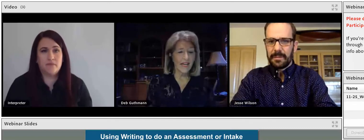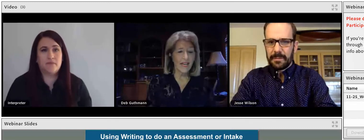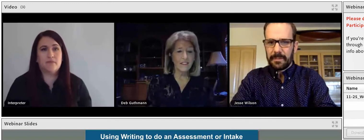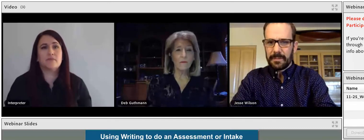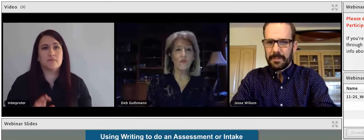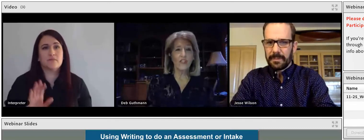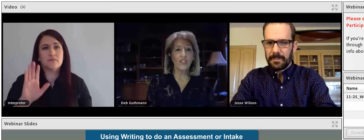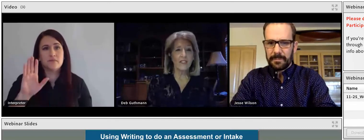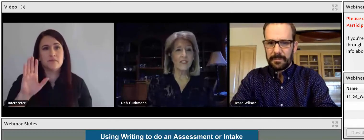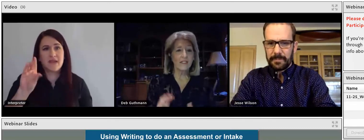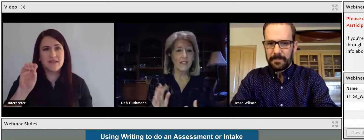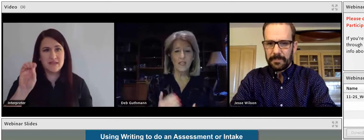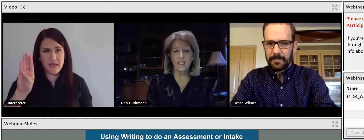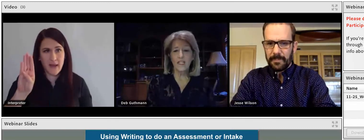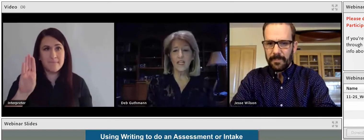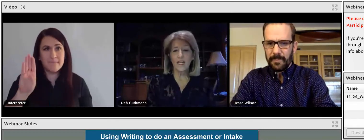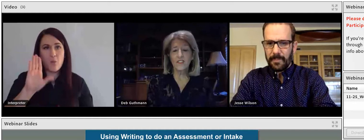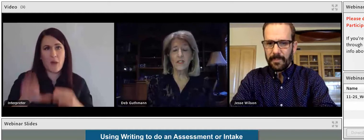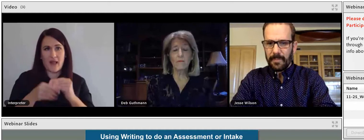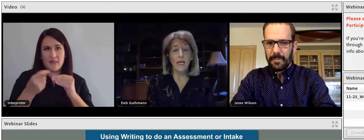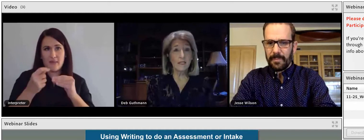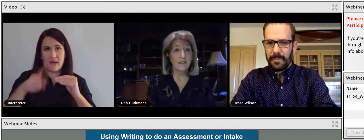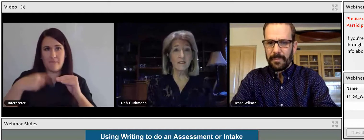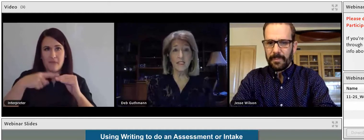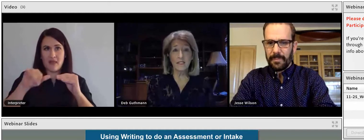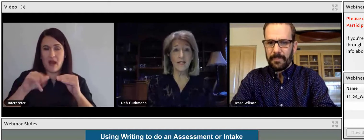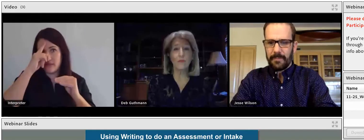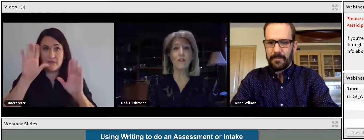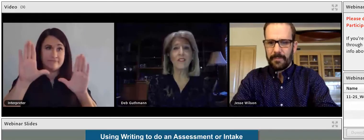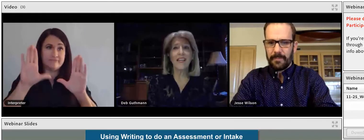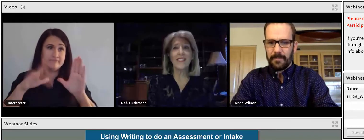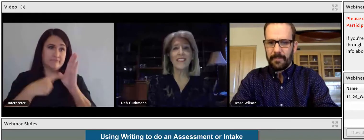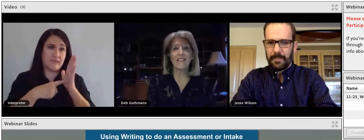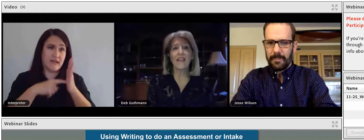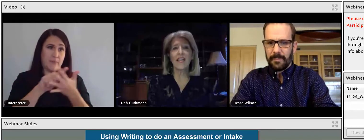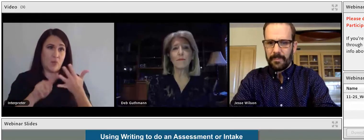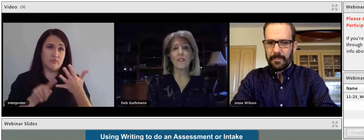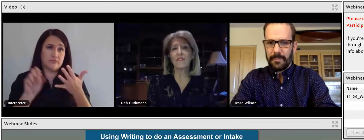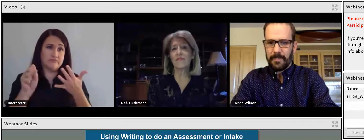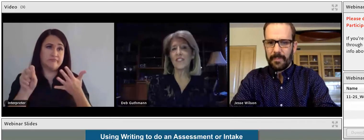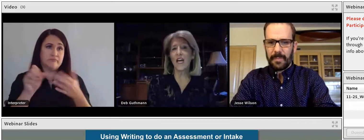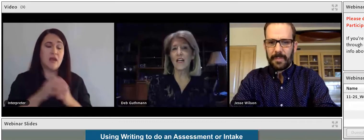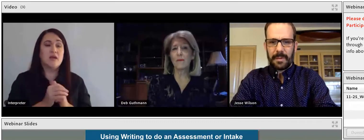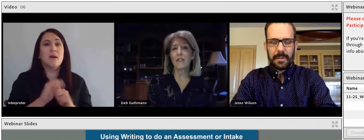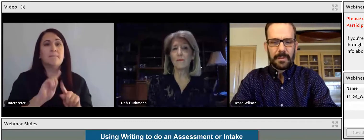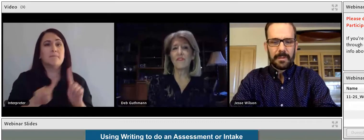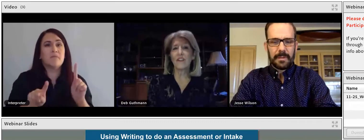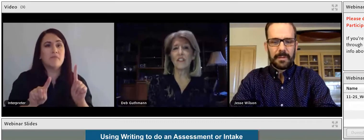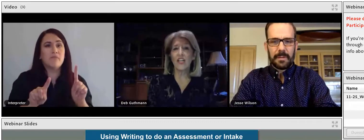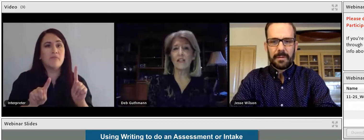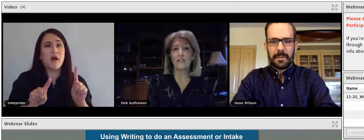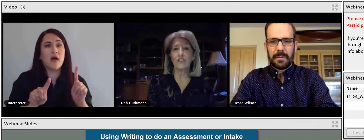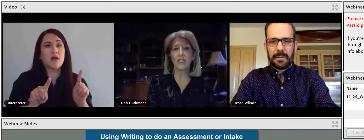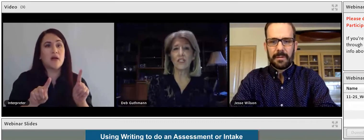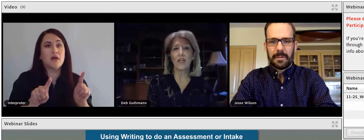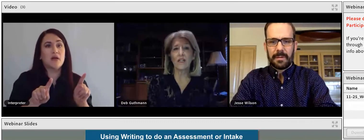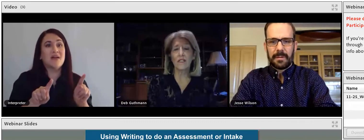And I'll add to some of what Jesse said. I think he gave some excellent examples. The element of time can be